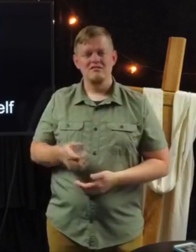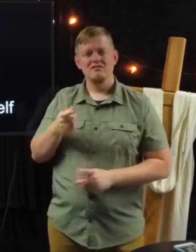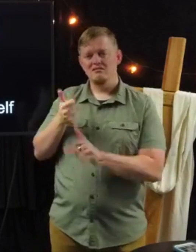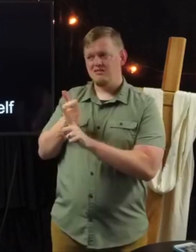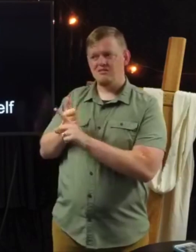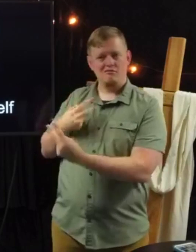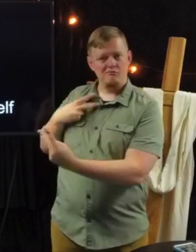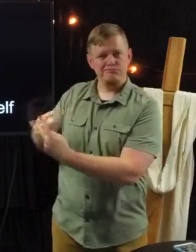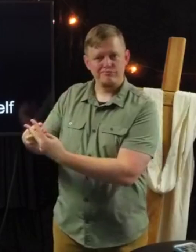isolation,